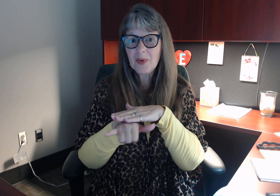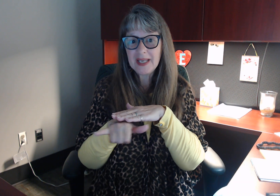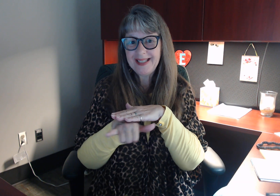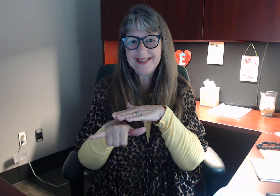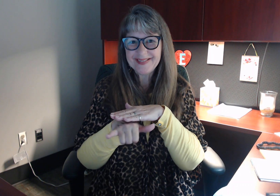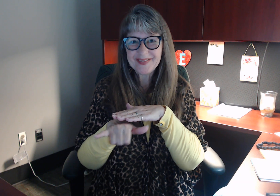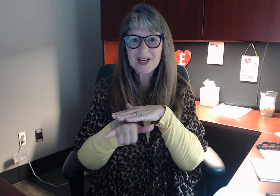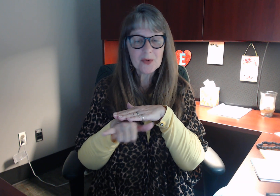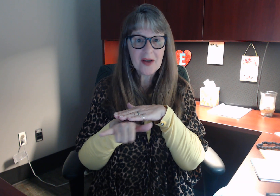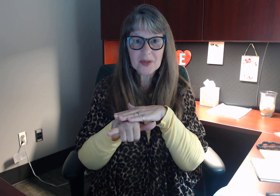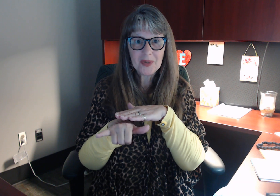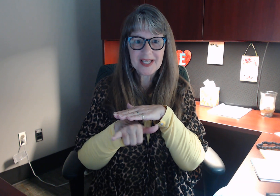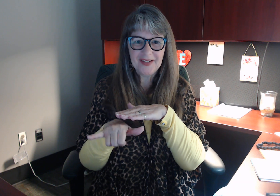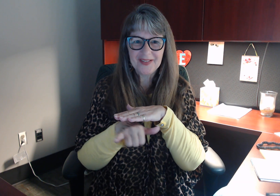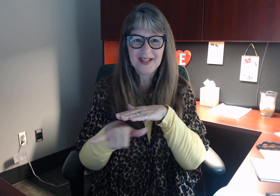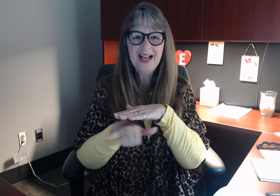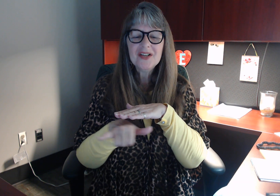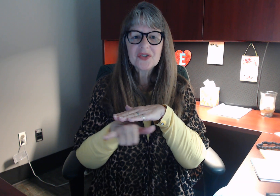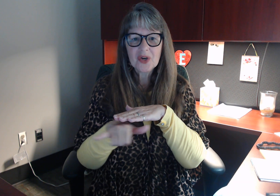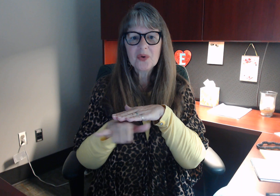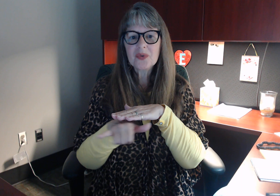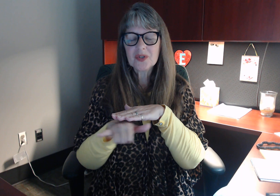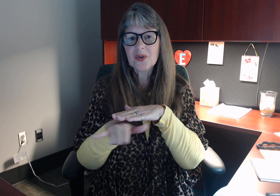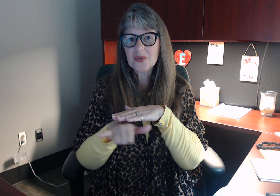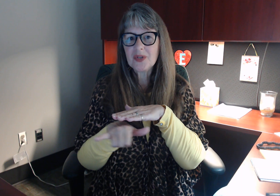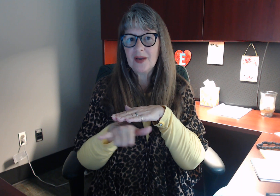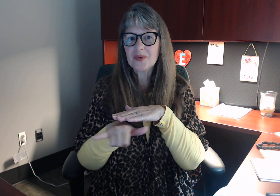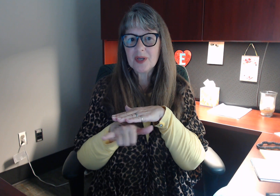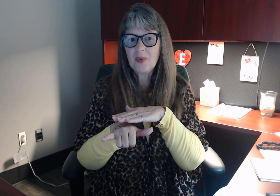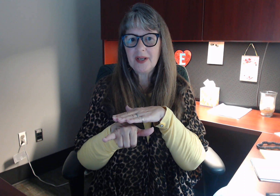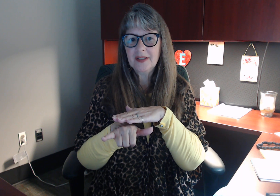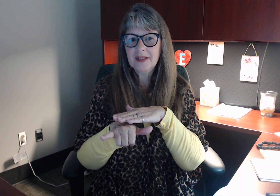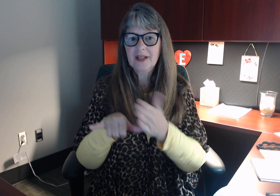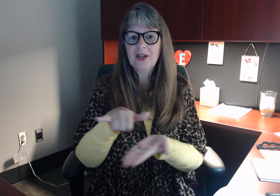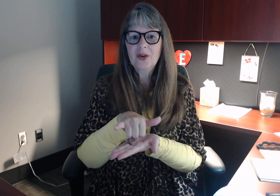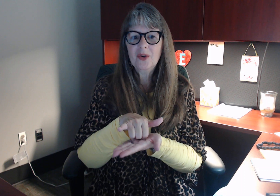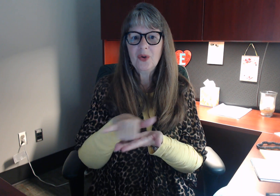eat, because we don't have Subways here. So this is also the sign for Subway. New York,